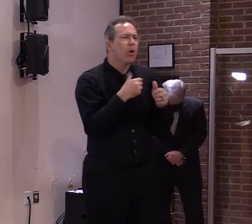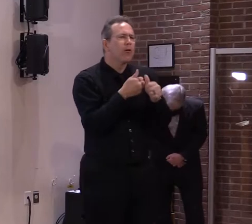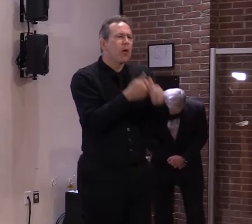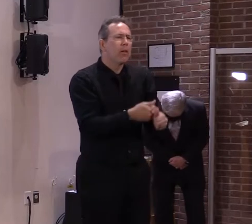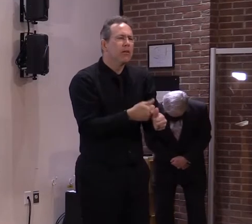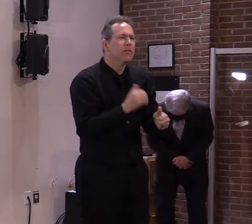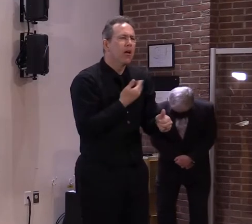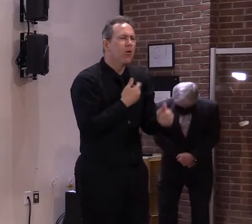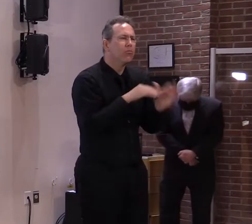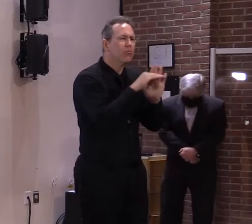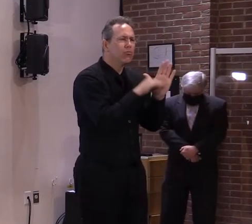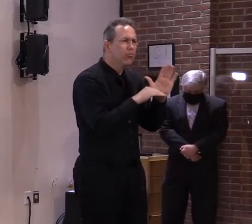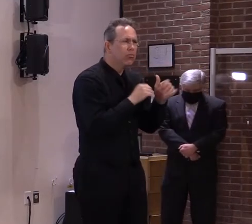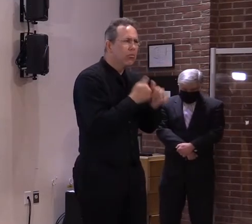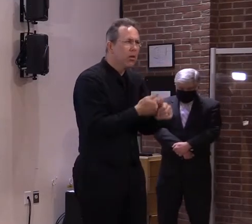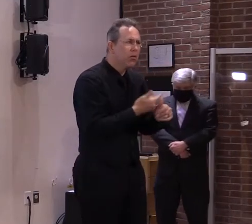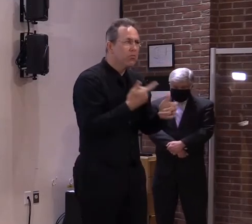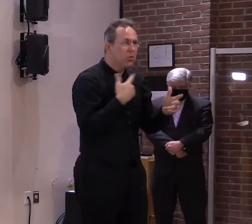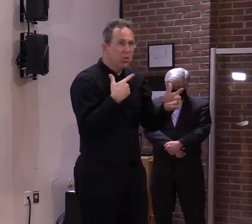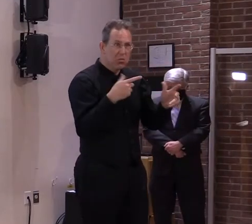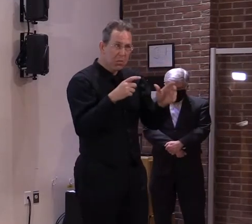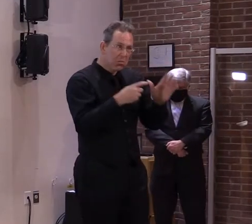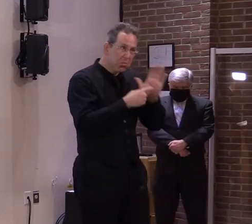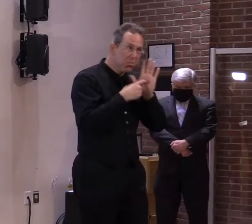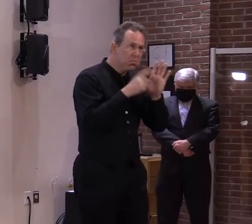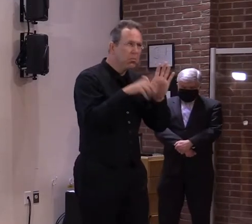that stigmatism, I don't believe.